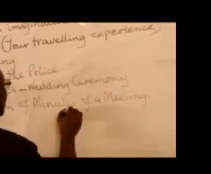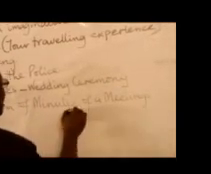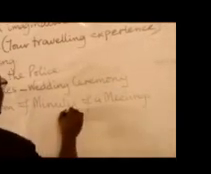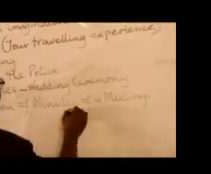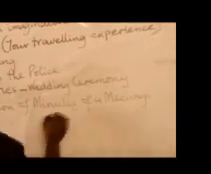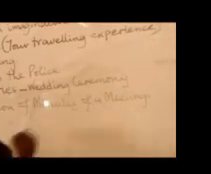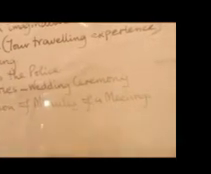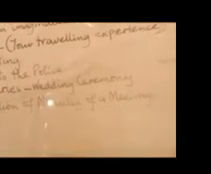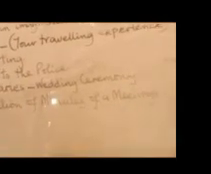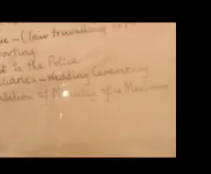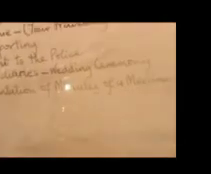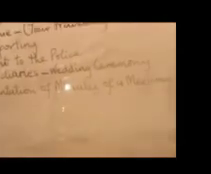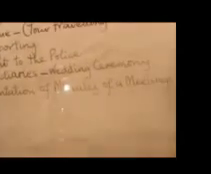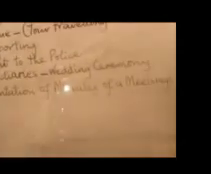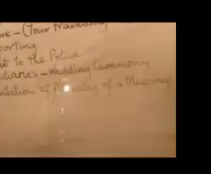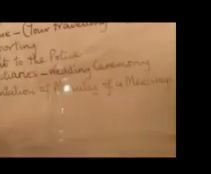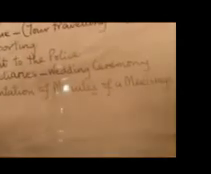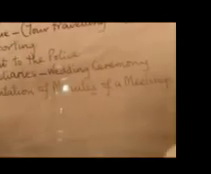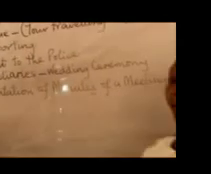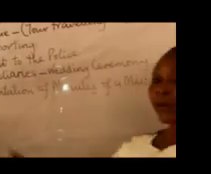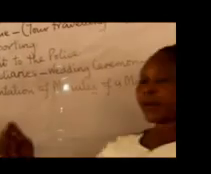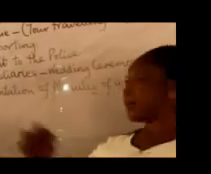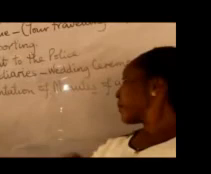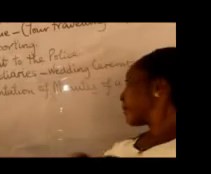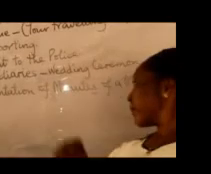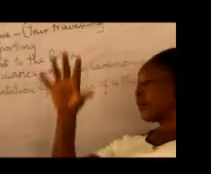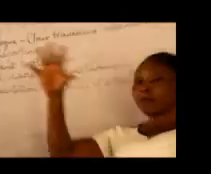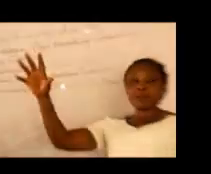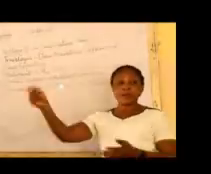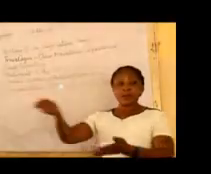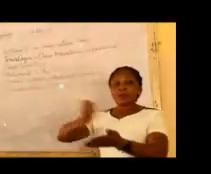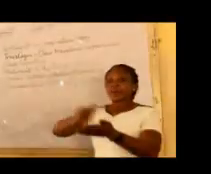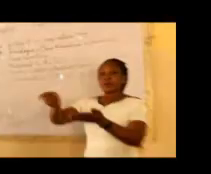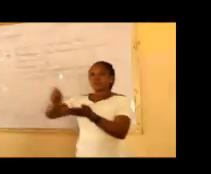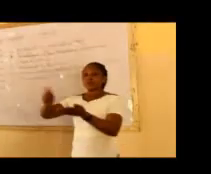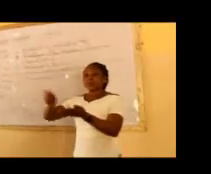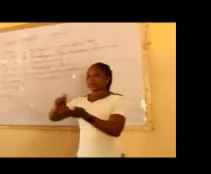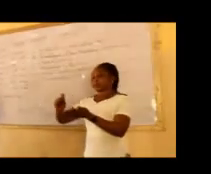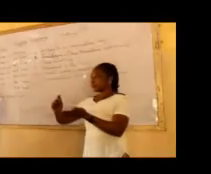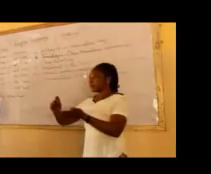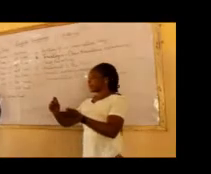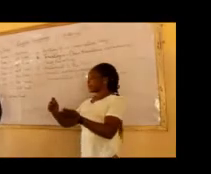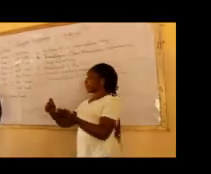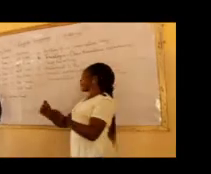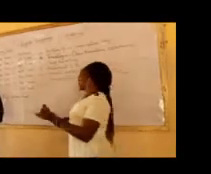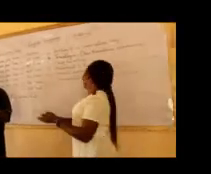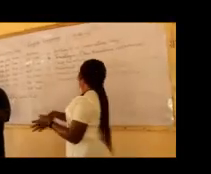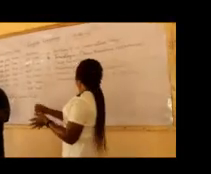Mind you, this S is mandatory, it must be there.